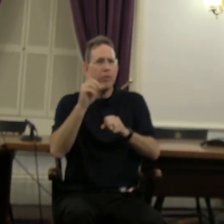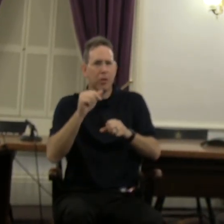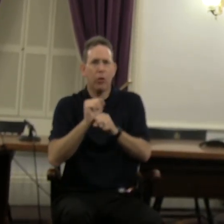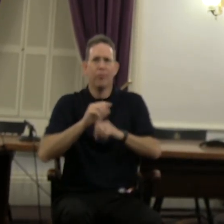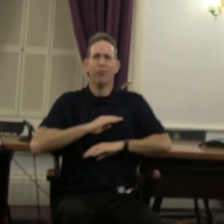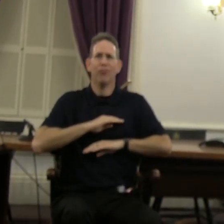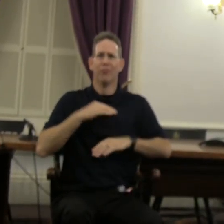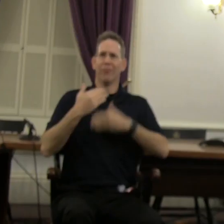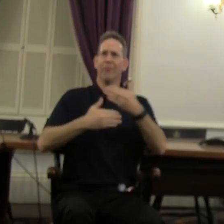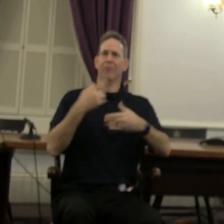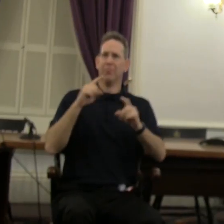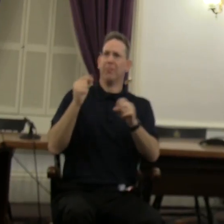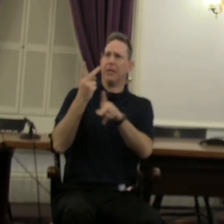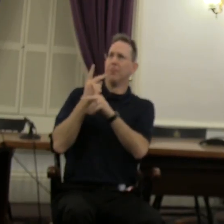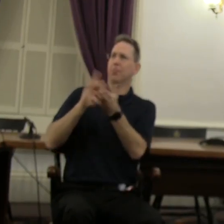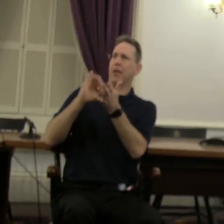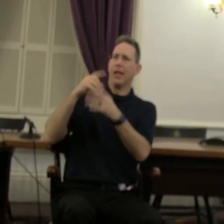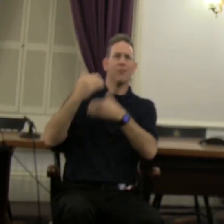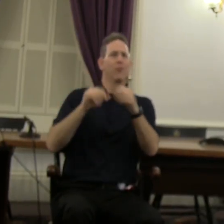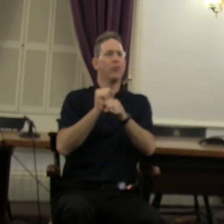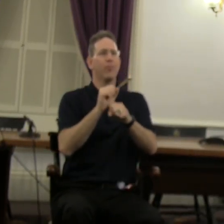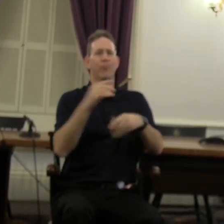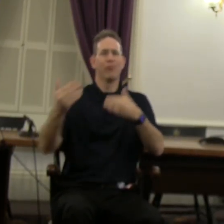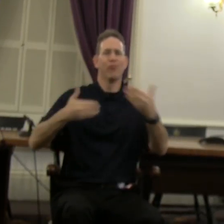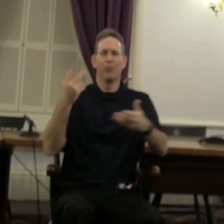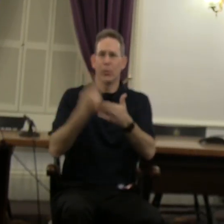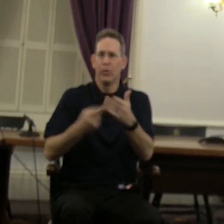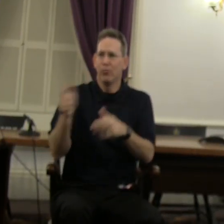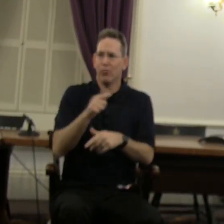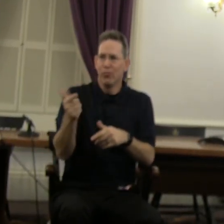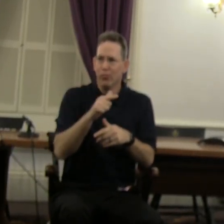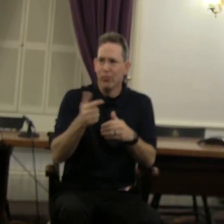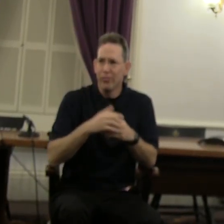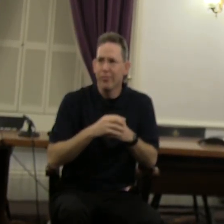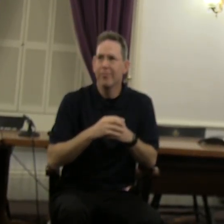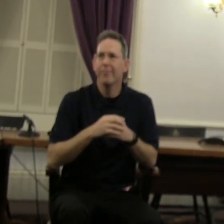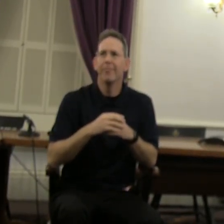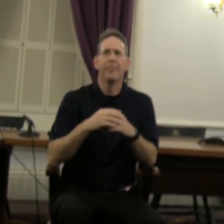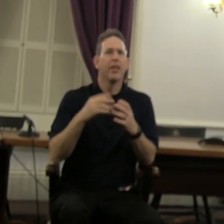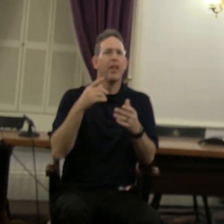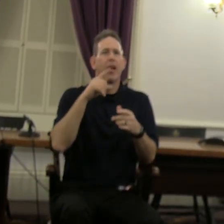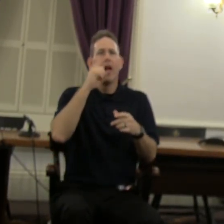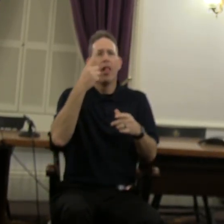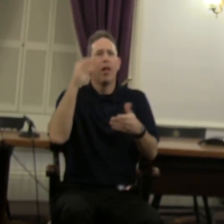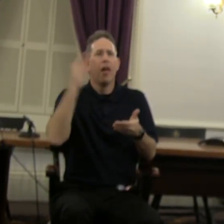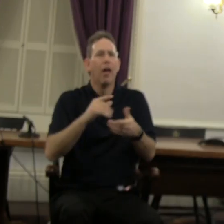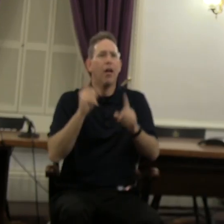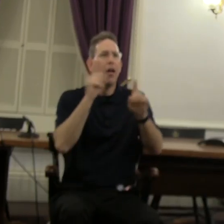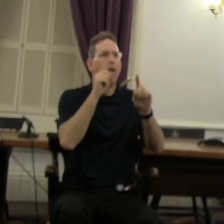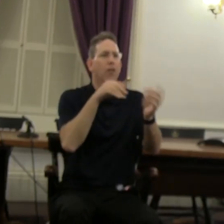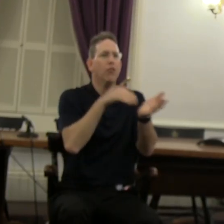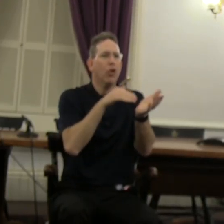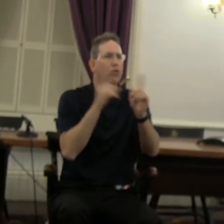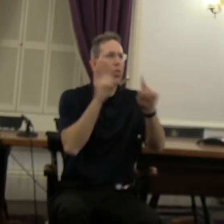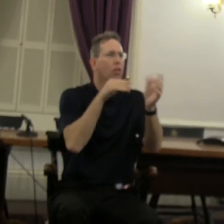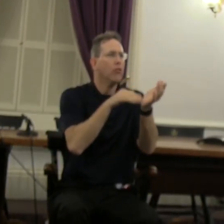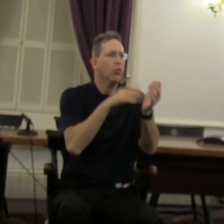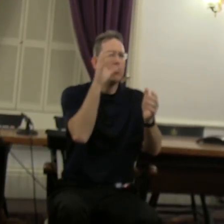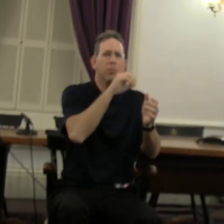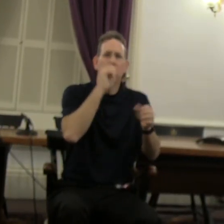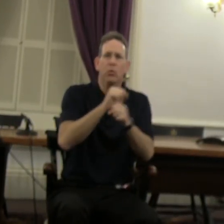care coverage. As we all know, employment is a major social determinant of health. People who